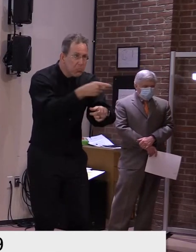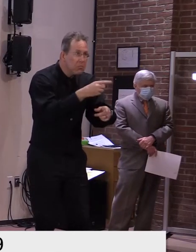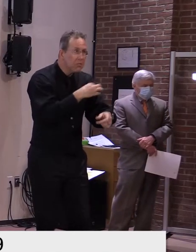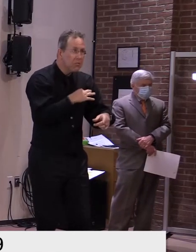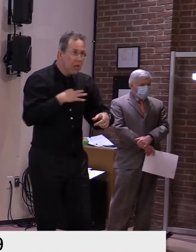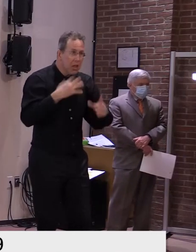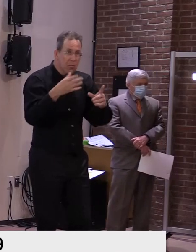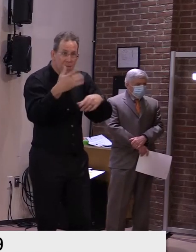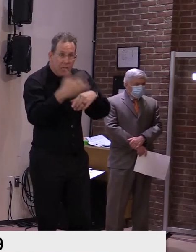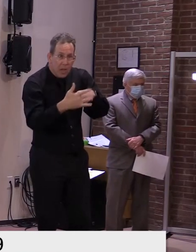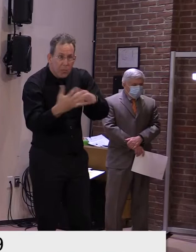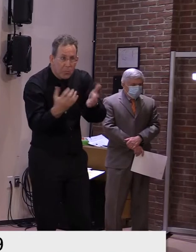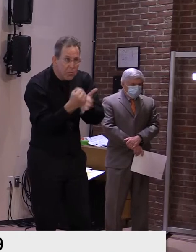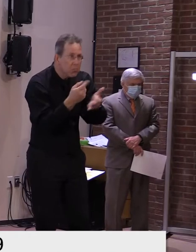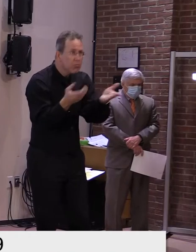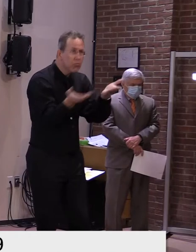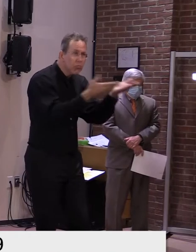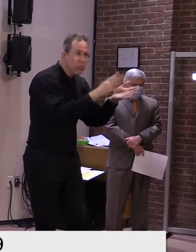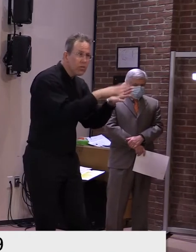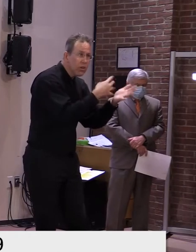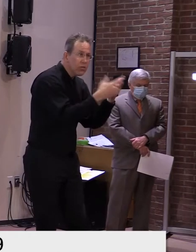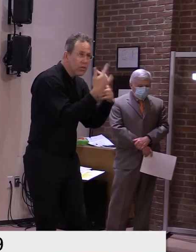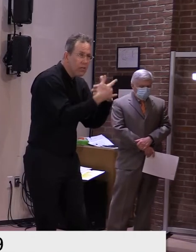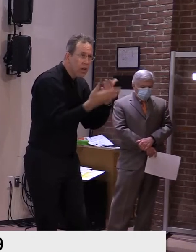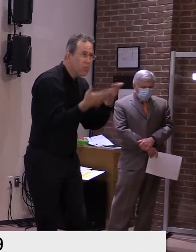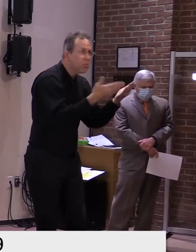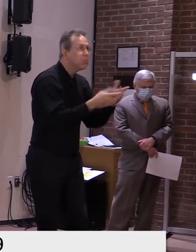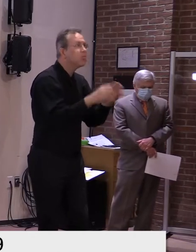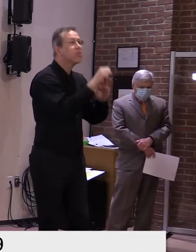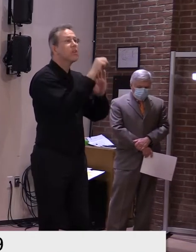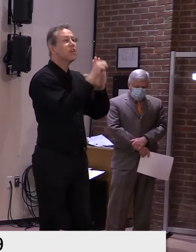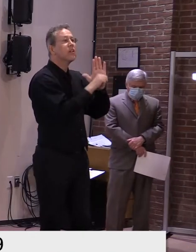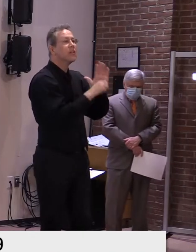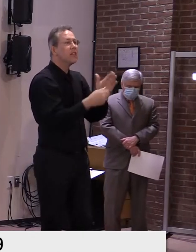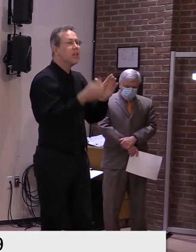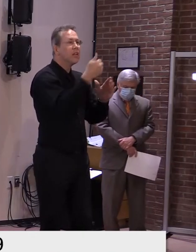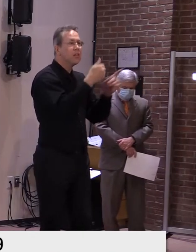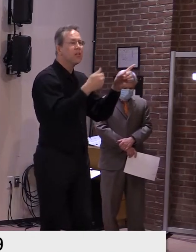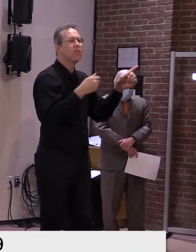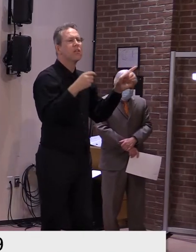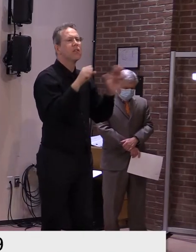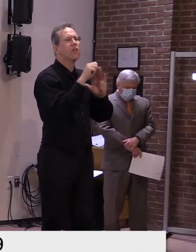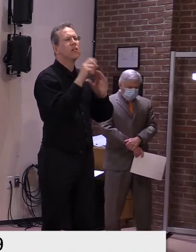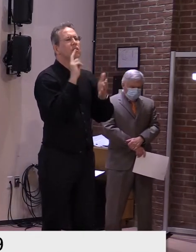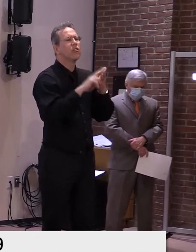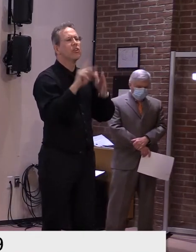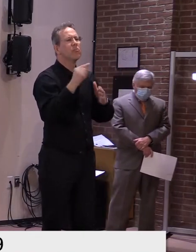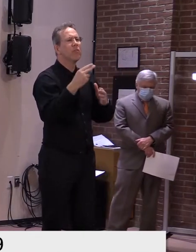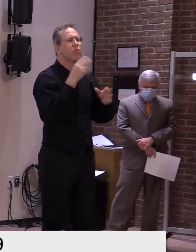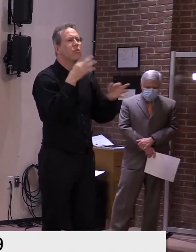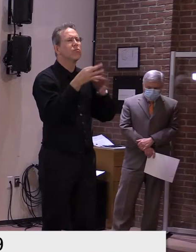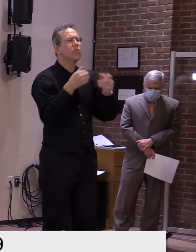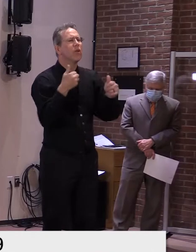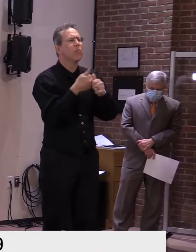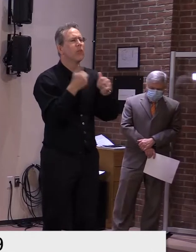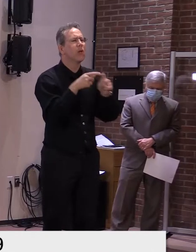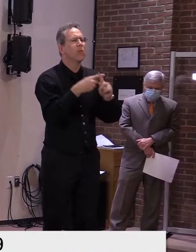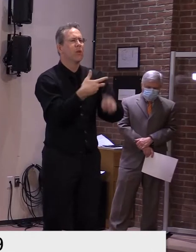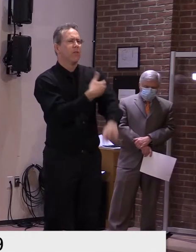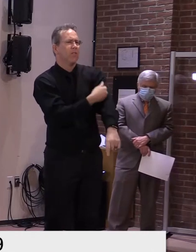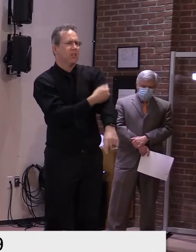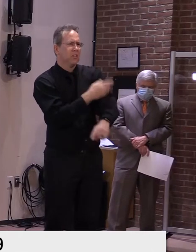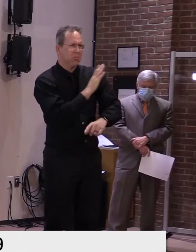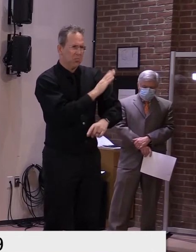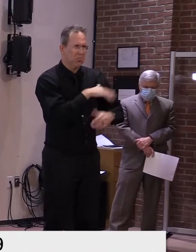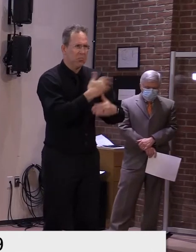state. Secretary Smith will provide more details on the program. The CDC recently announced a shift in its